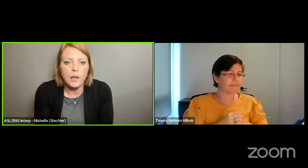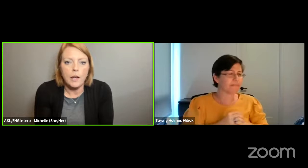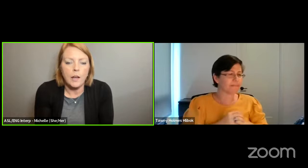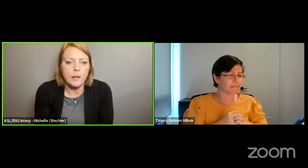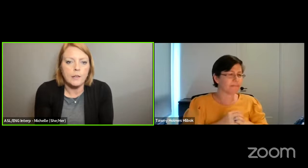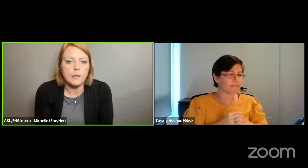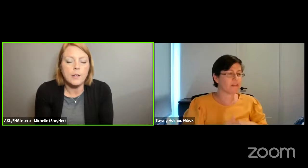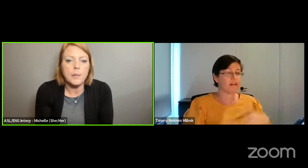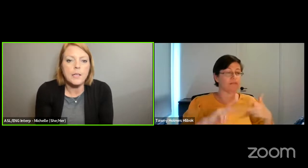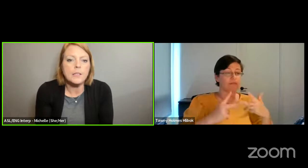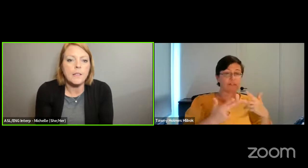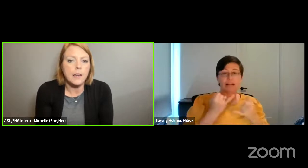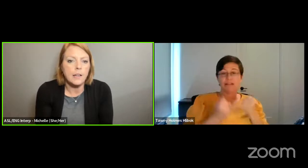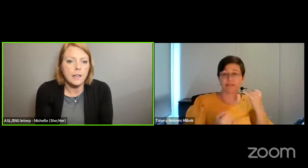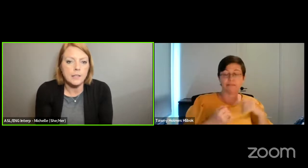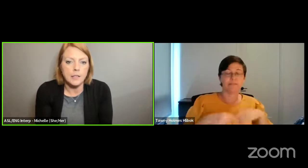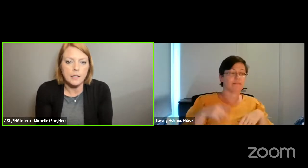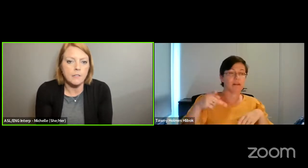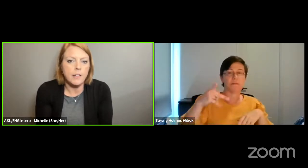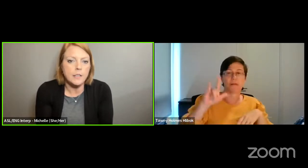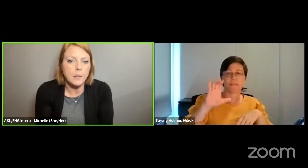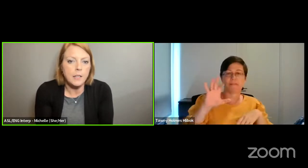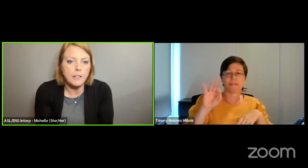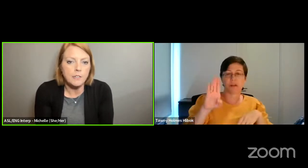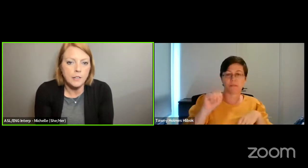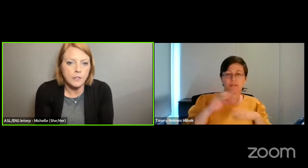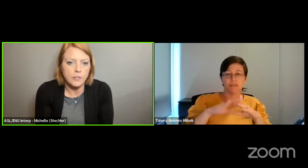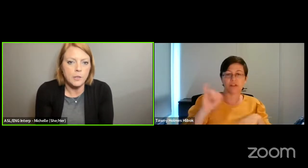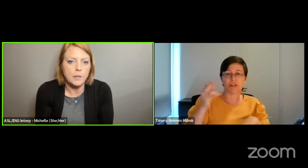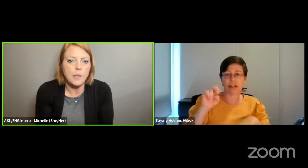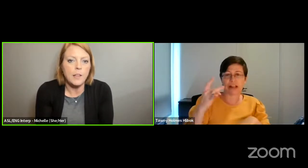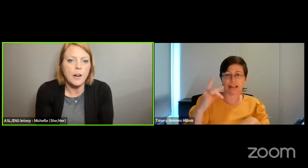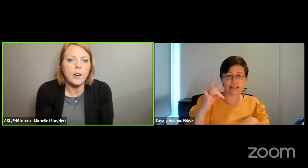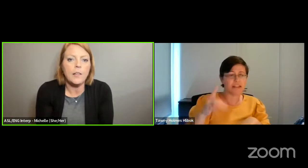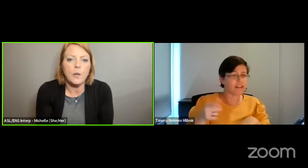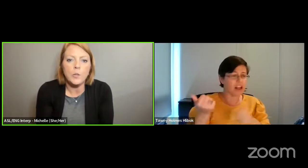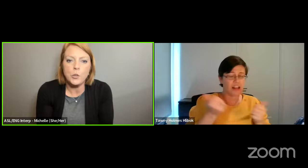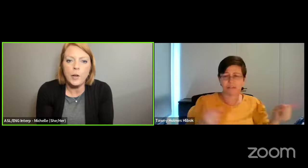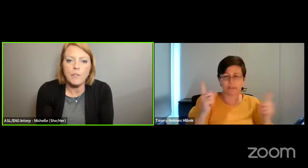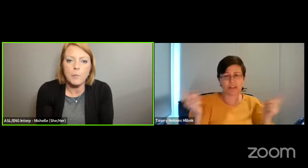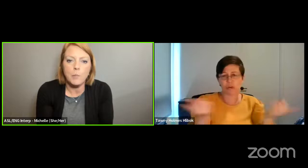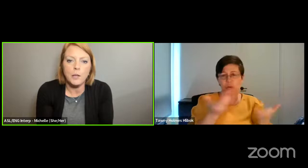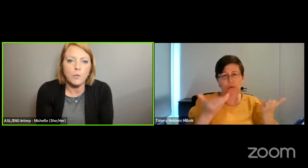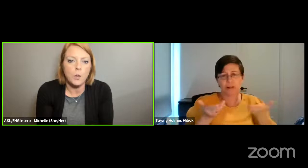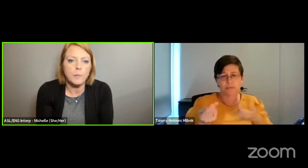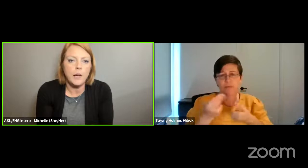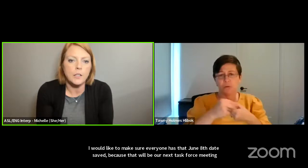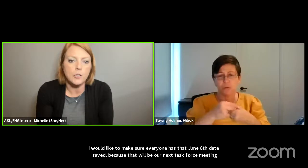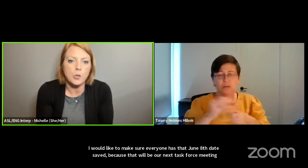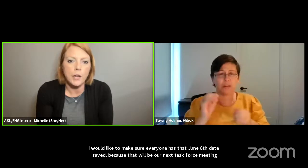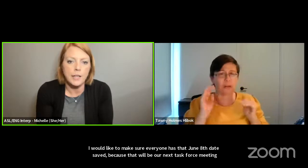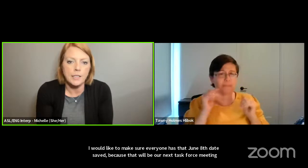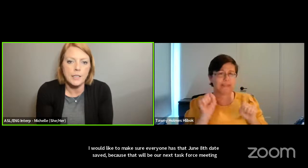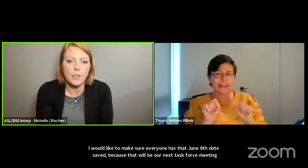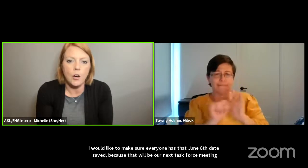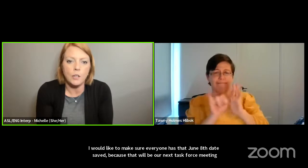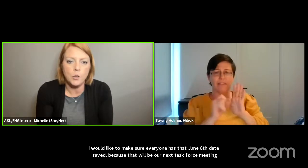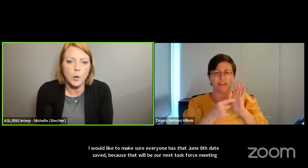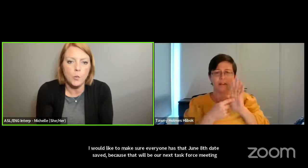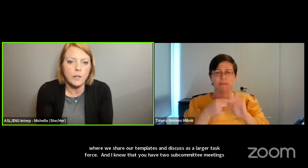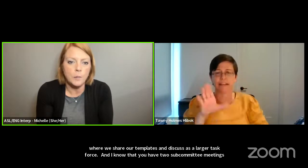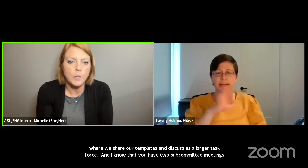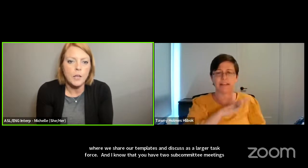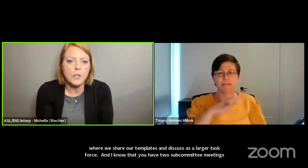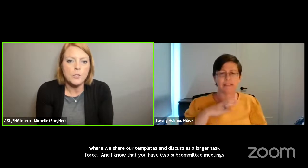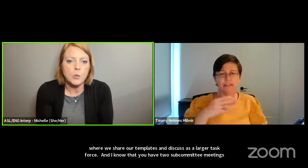those committees, and then extend an invite to me if you need me there. And then we do have the public forum on June 18th. All